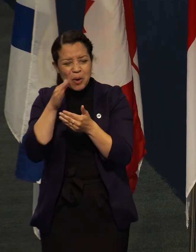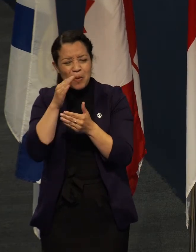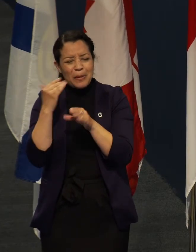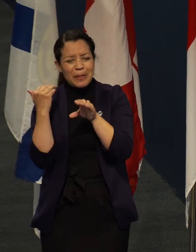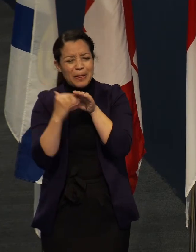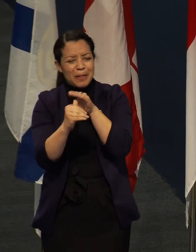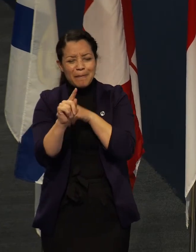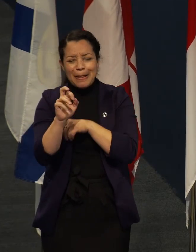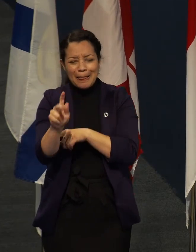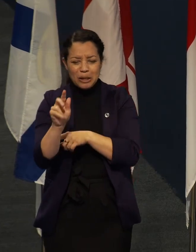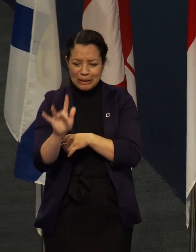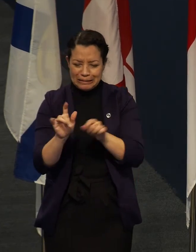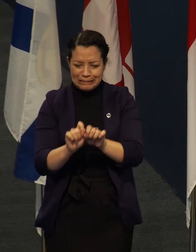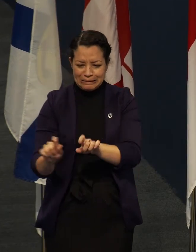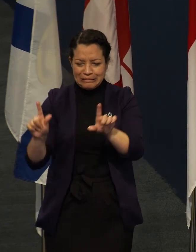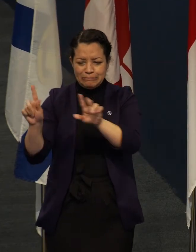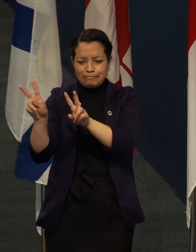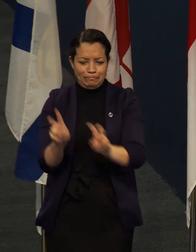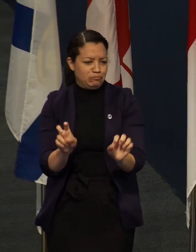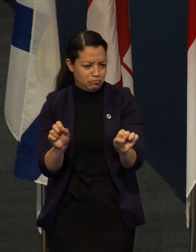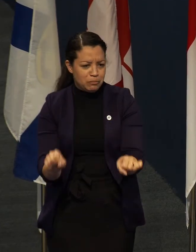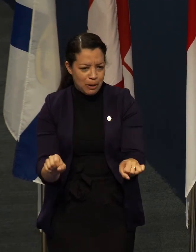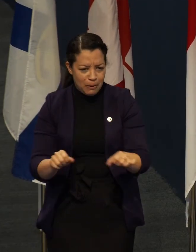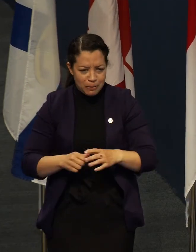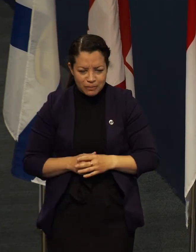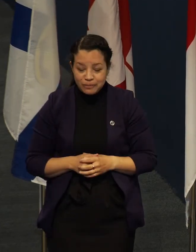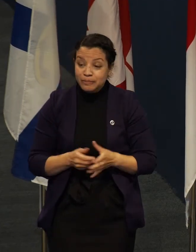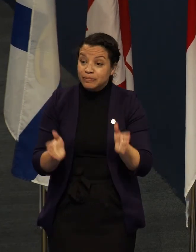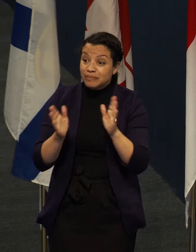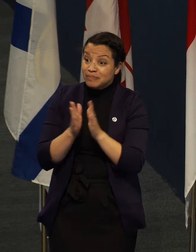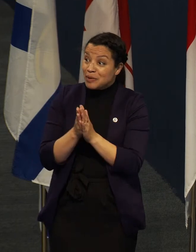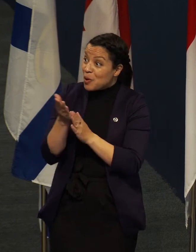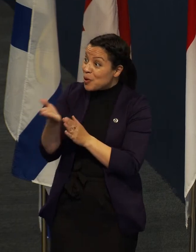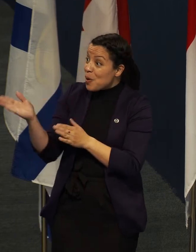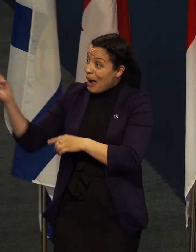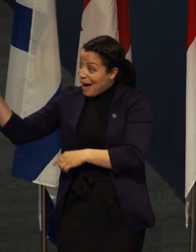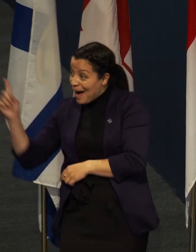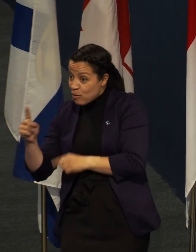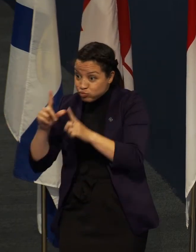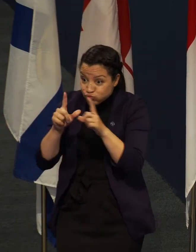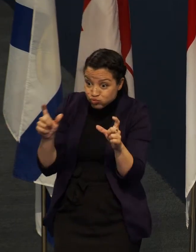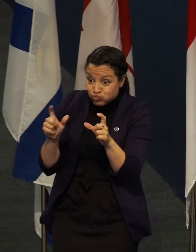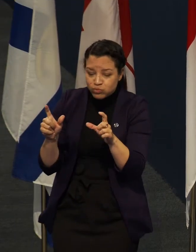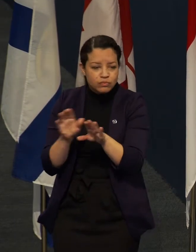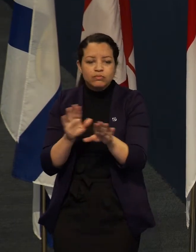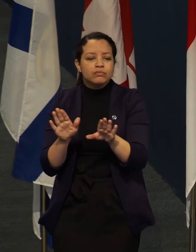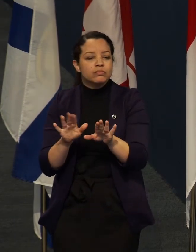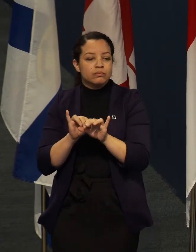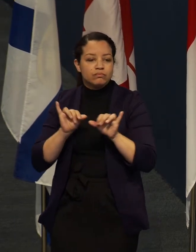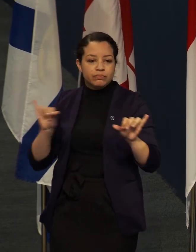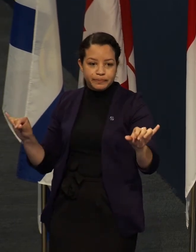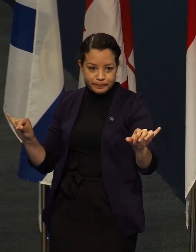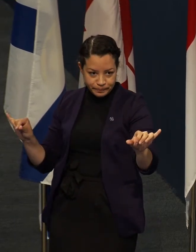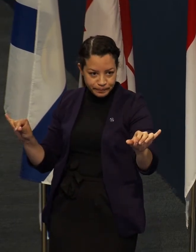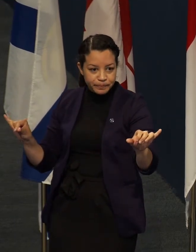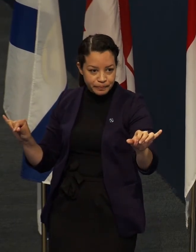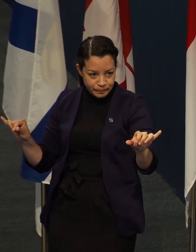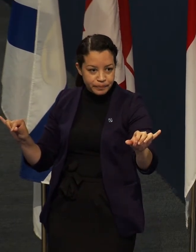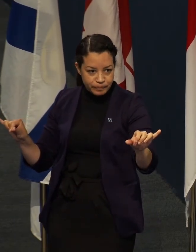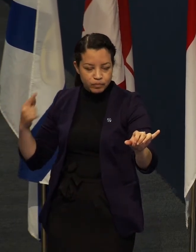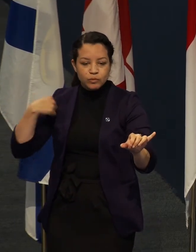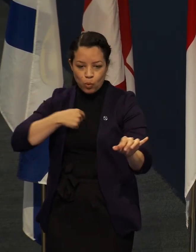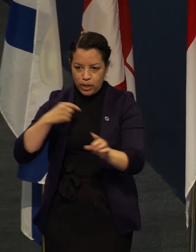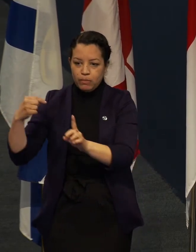convocation. So in turn, we ask that our guests do not leave your seats while we are awarding the certificates